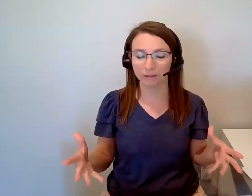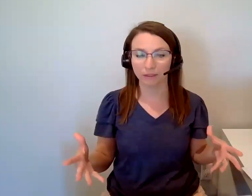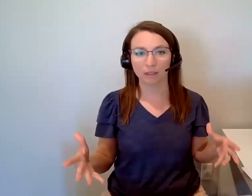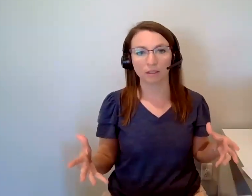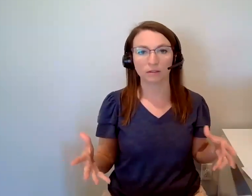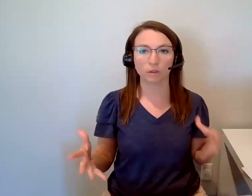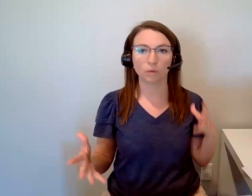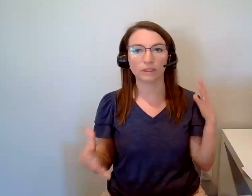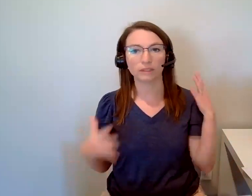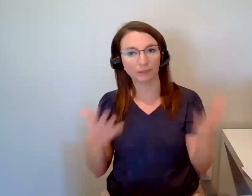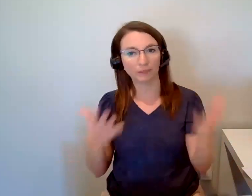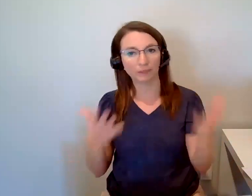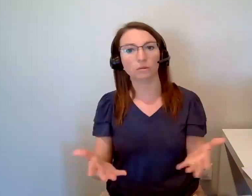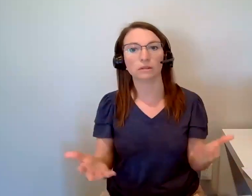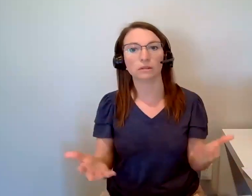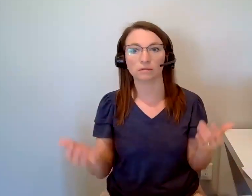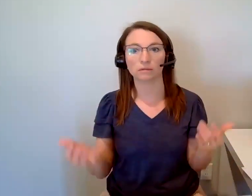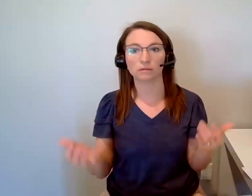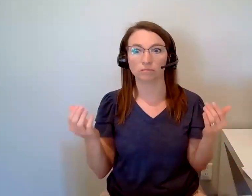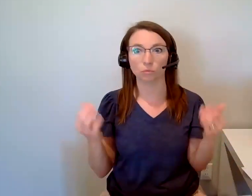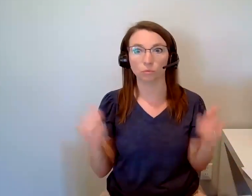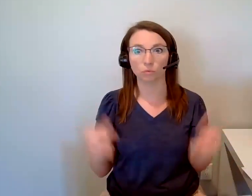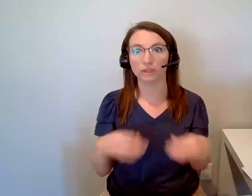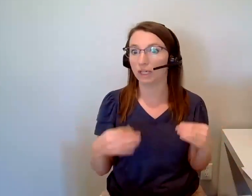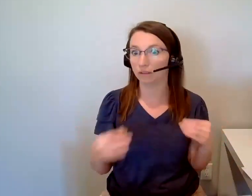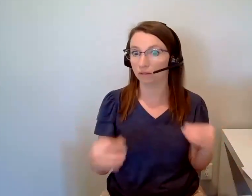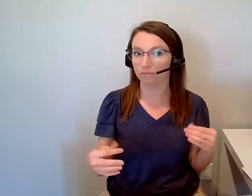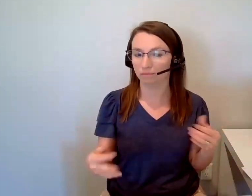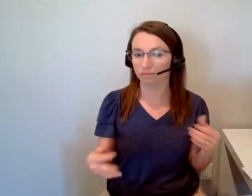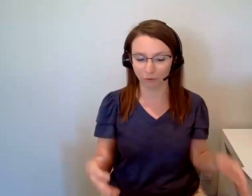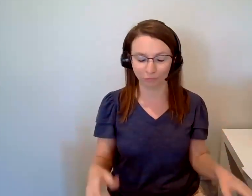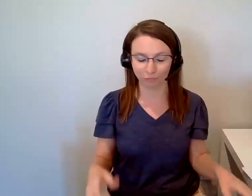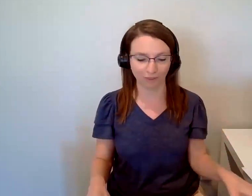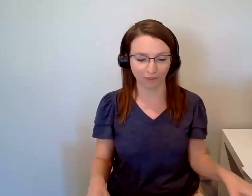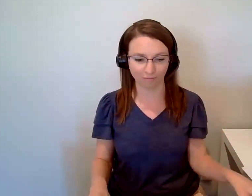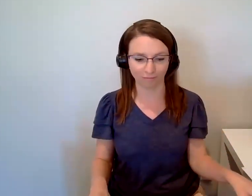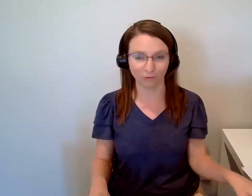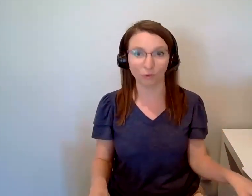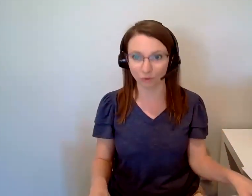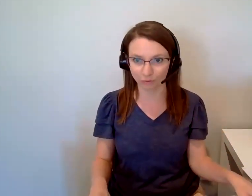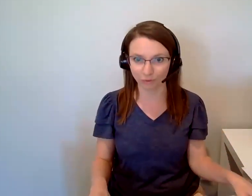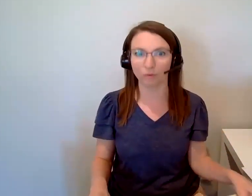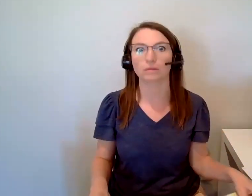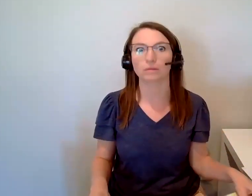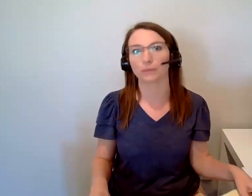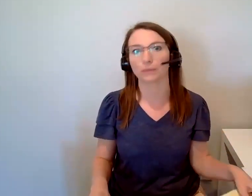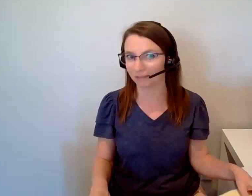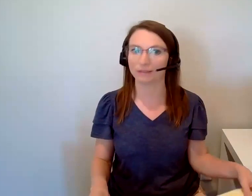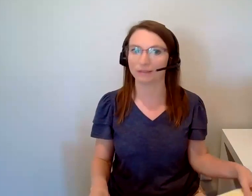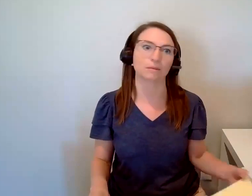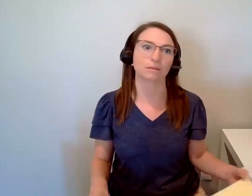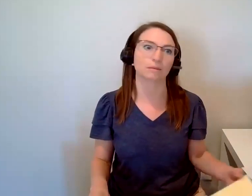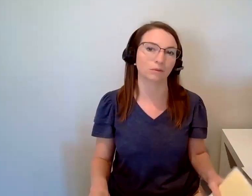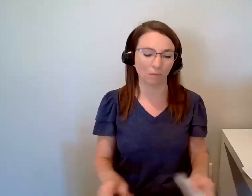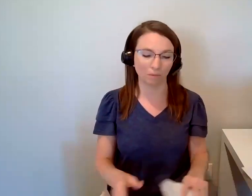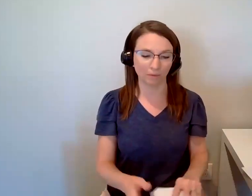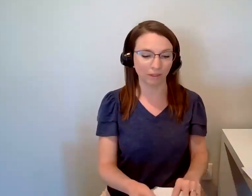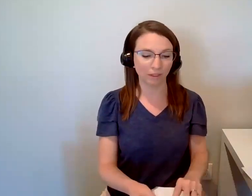this. So it's up to you to really try to, learn those and practice those on your